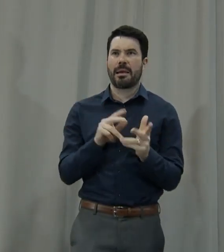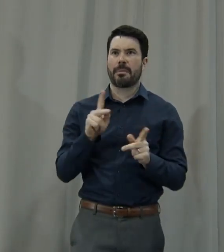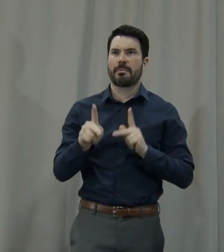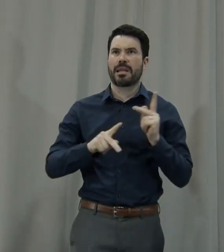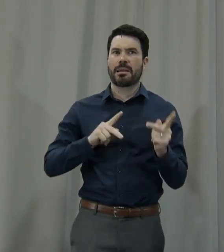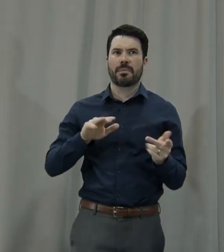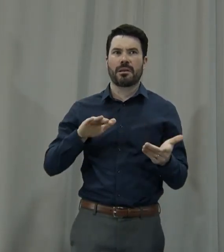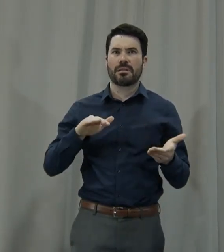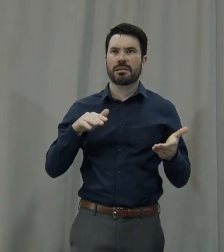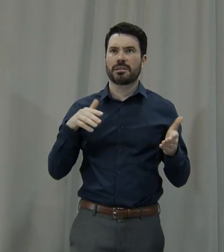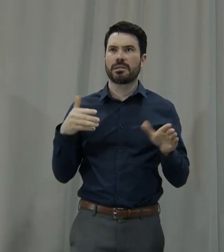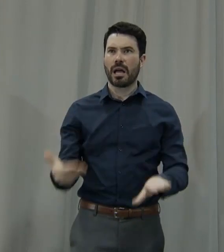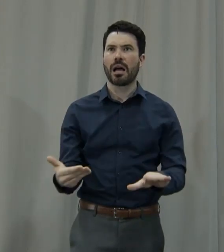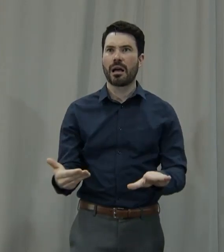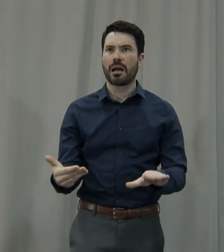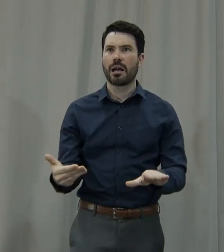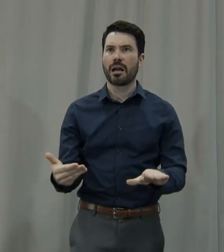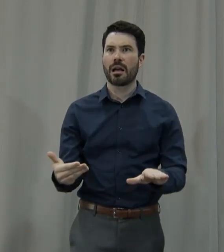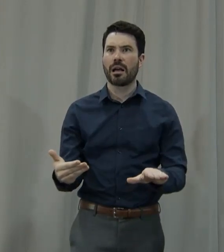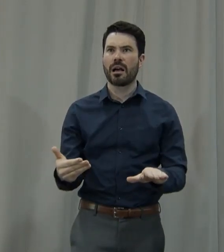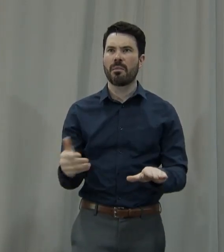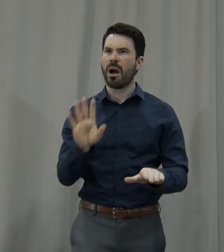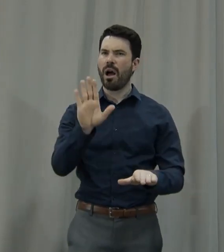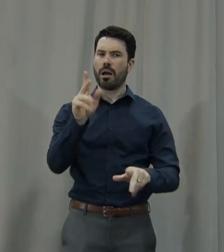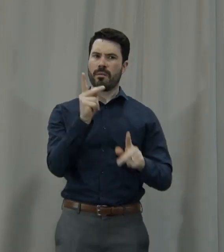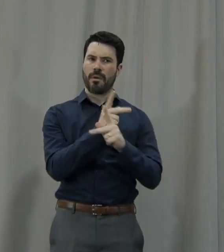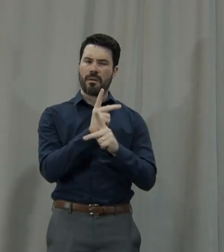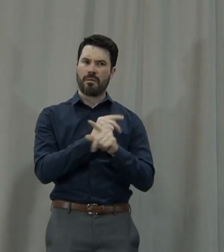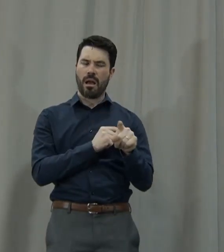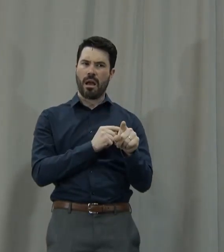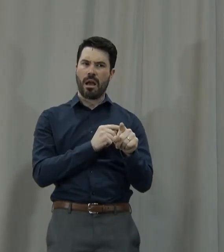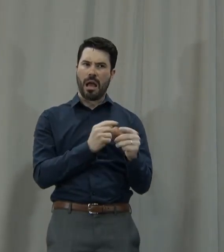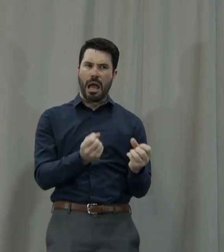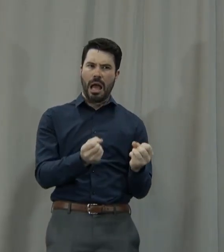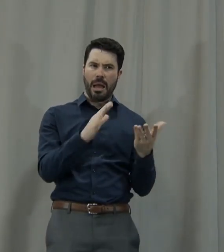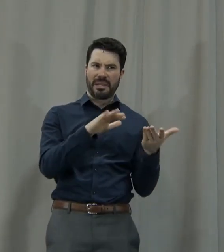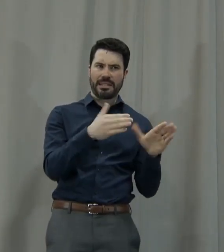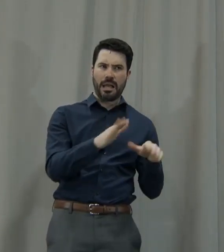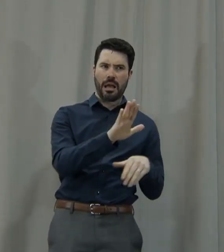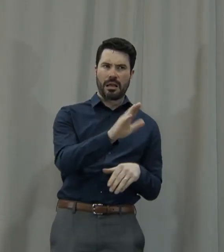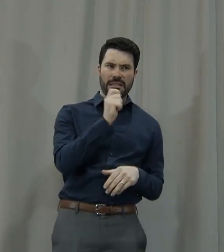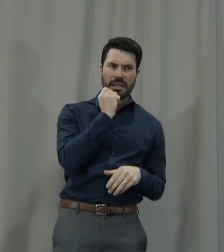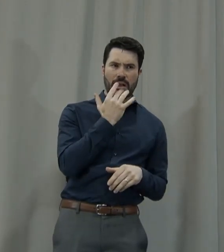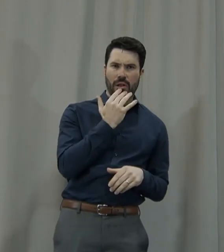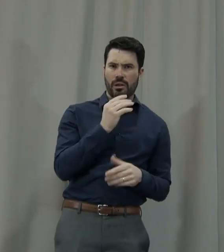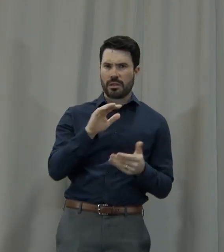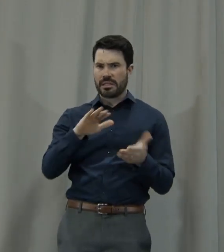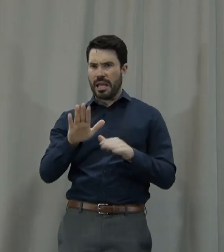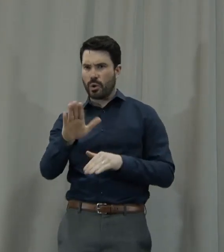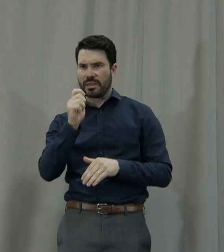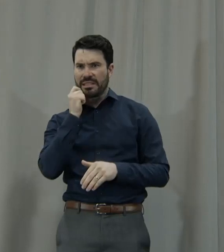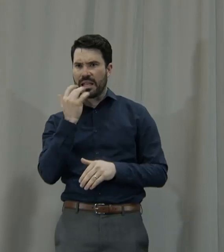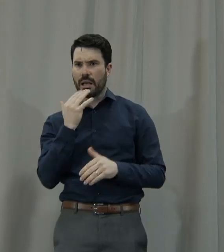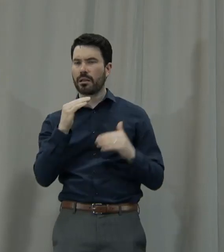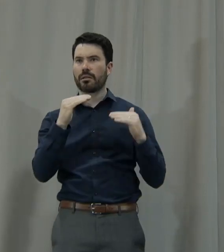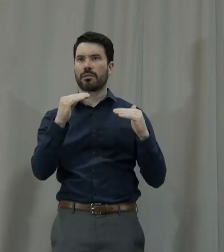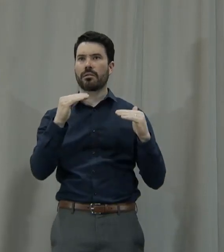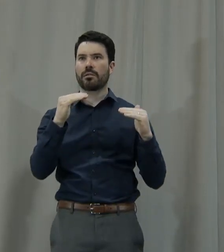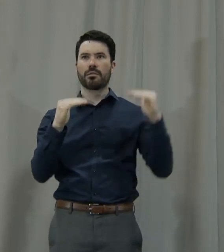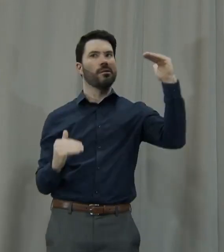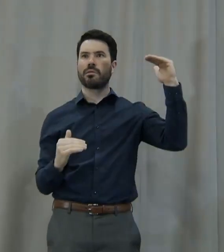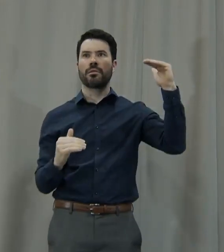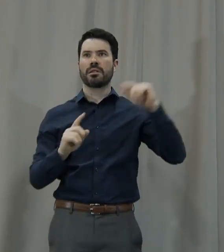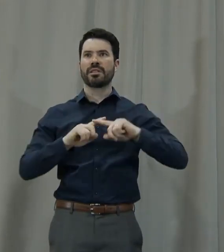disproportionate deaths occurring in communities of color. The governor established a task force to study